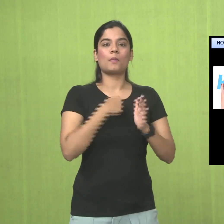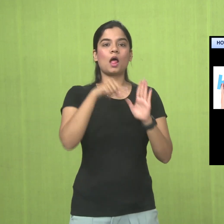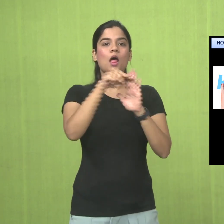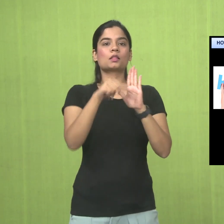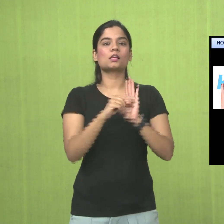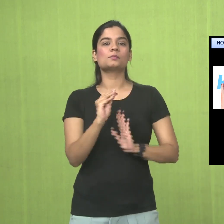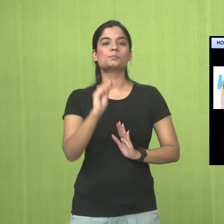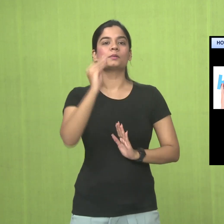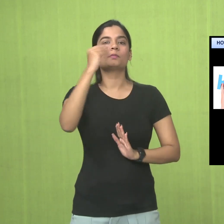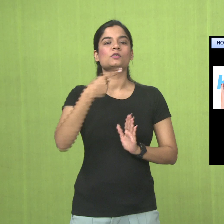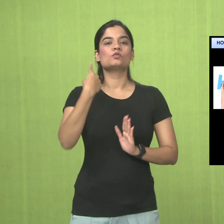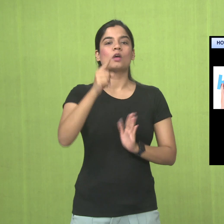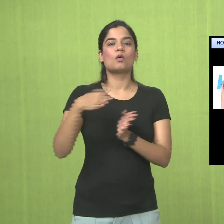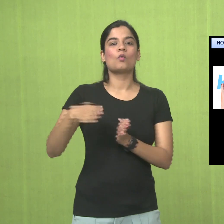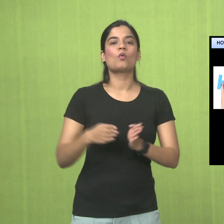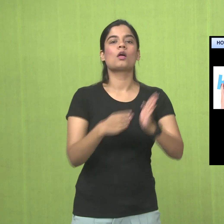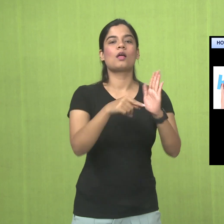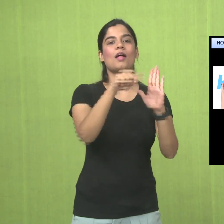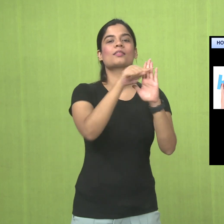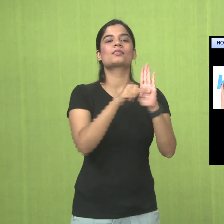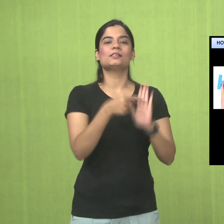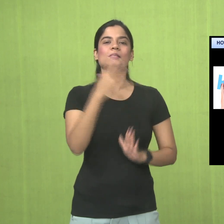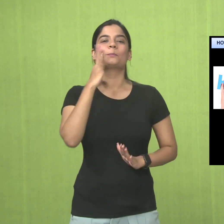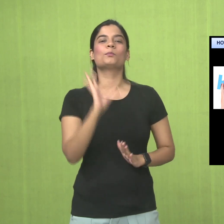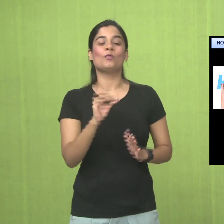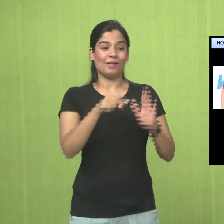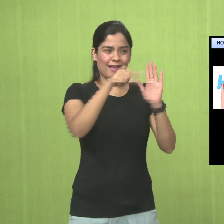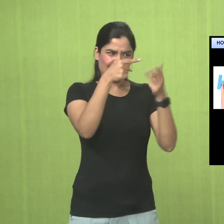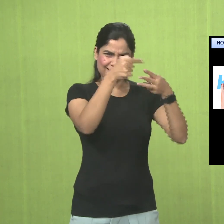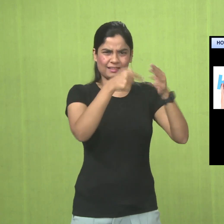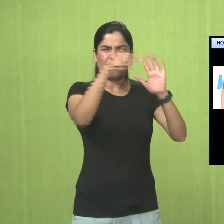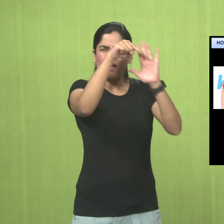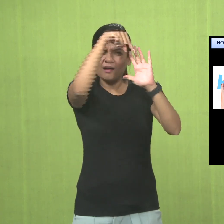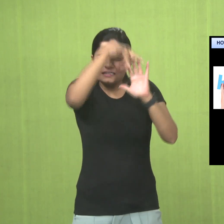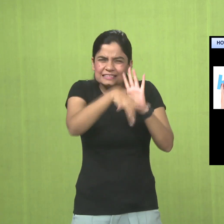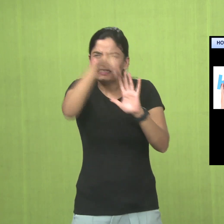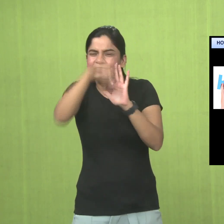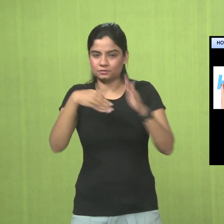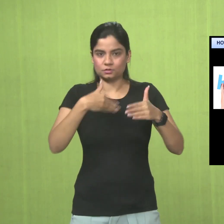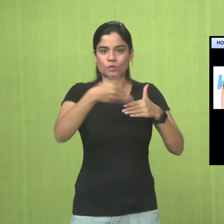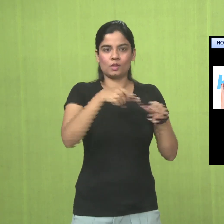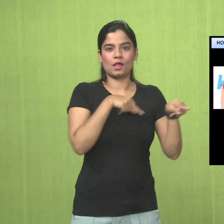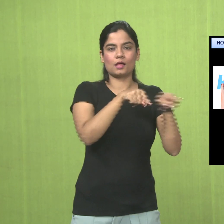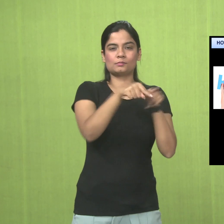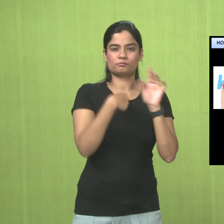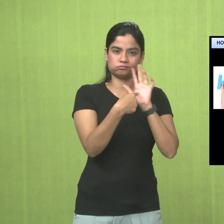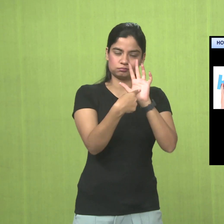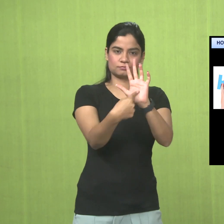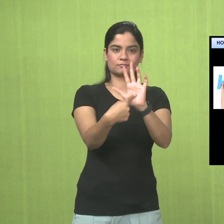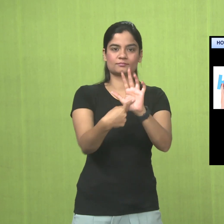things help us to be an ethical person. These three habits are very important. I will be explaining you in depth.